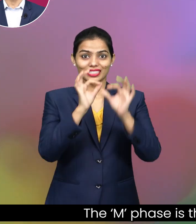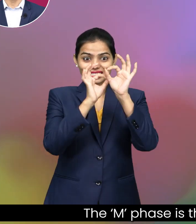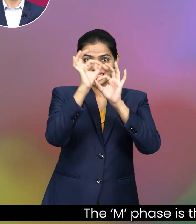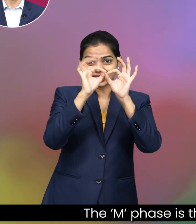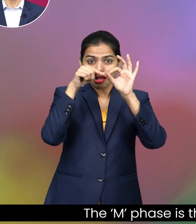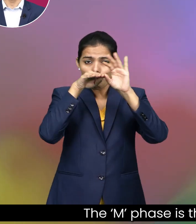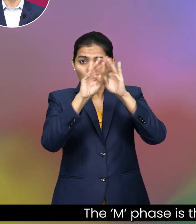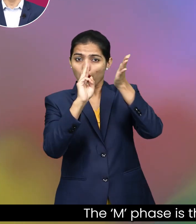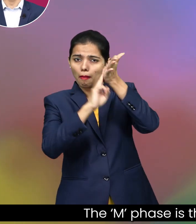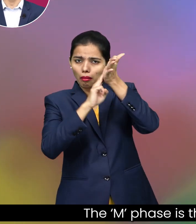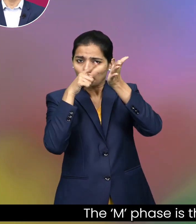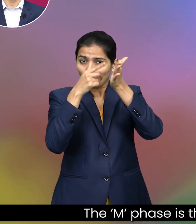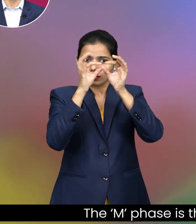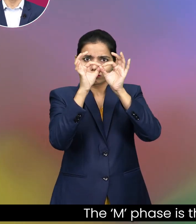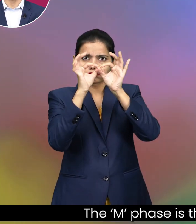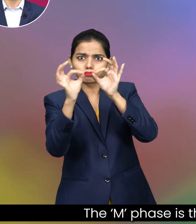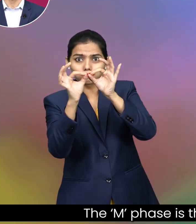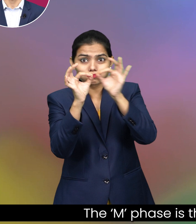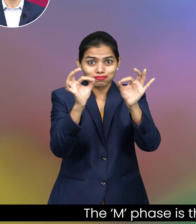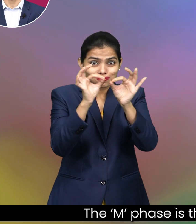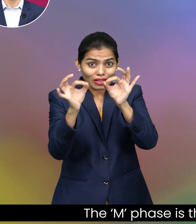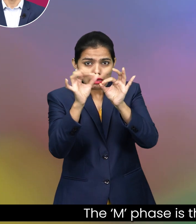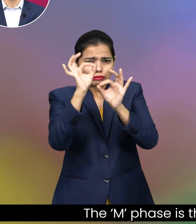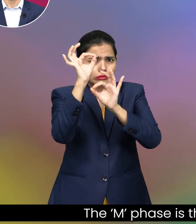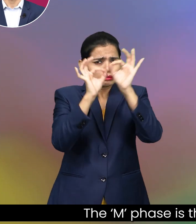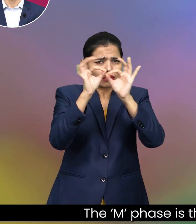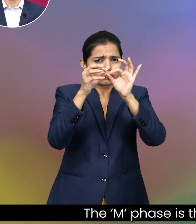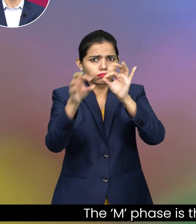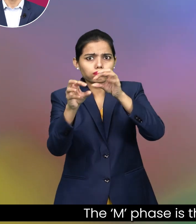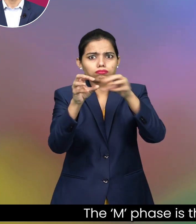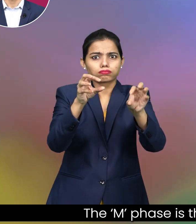The M phase is the mitotic cell division phase.